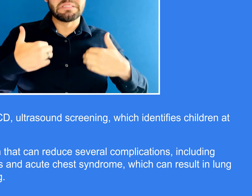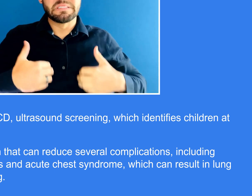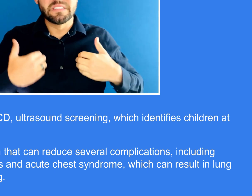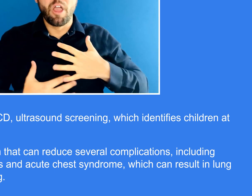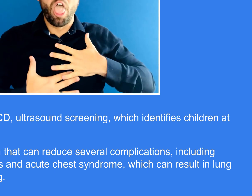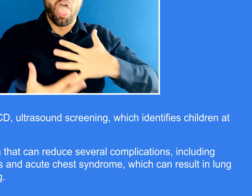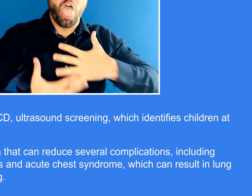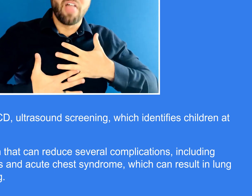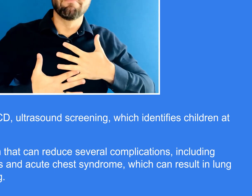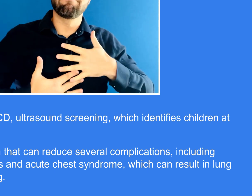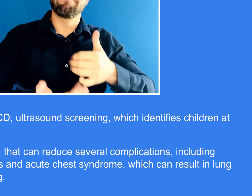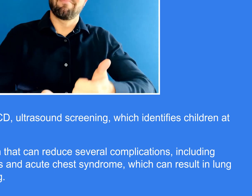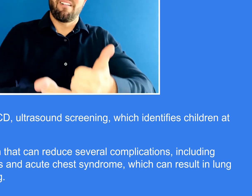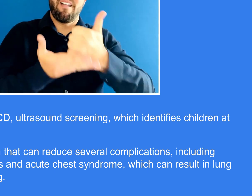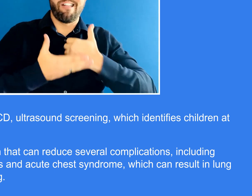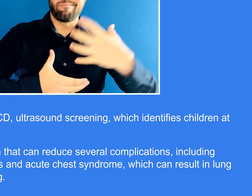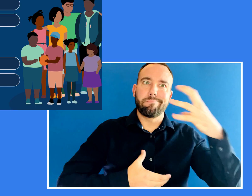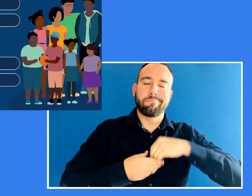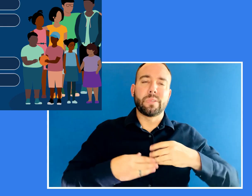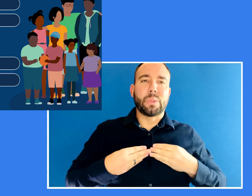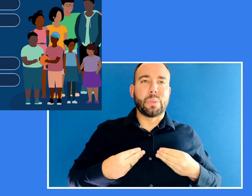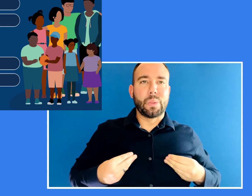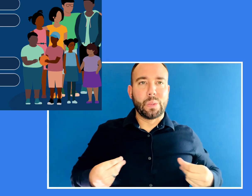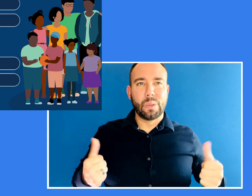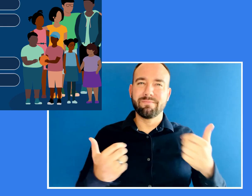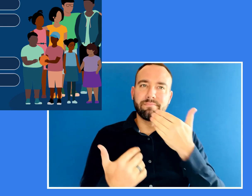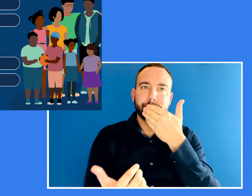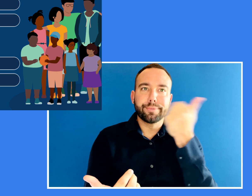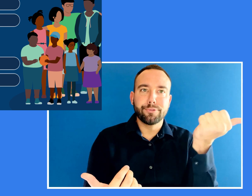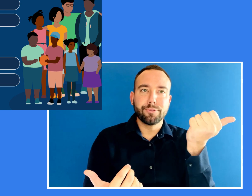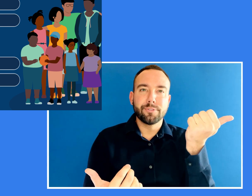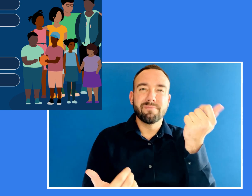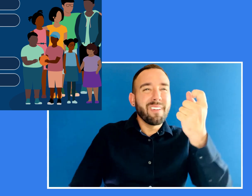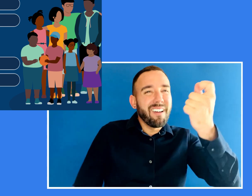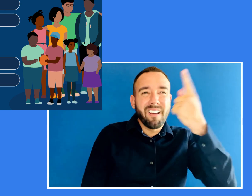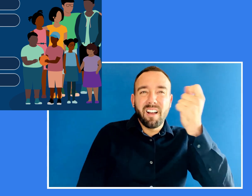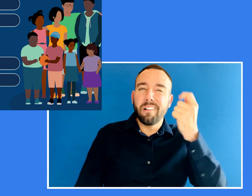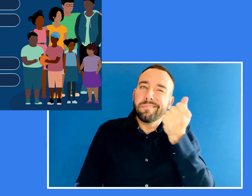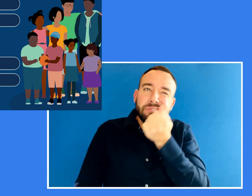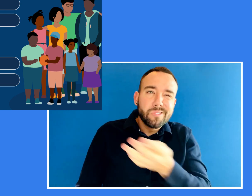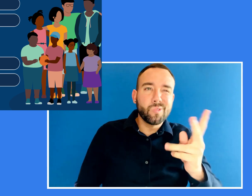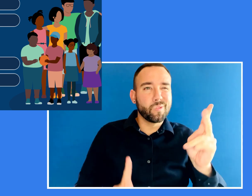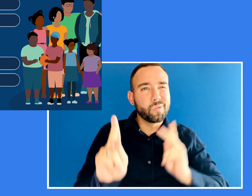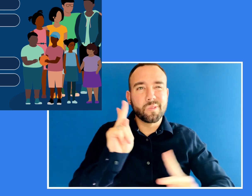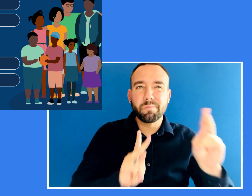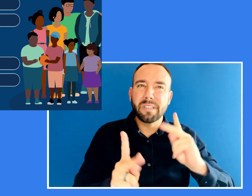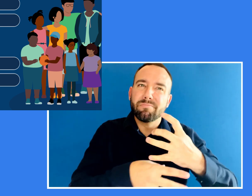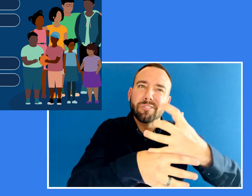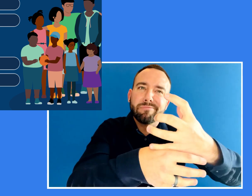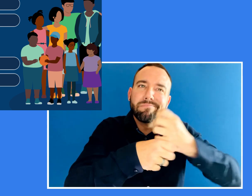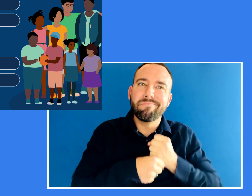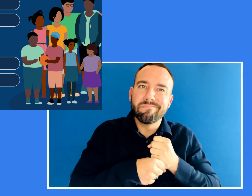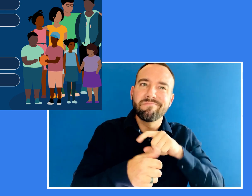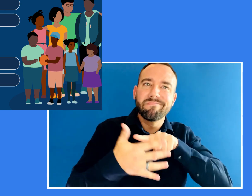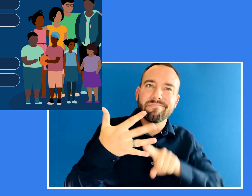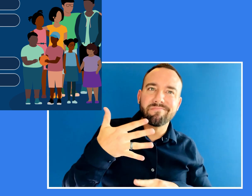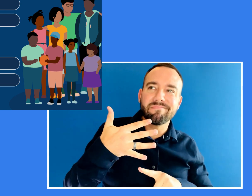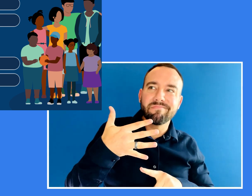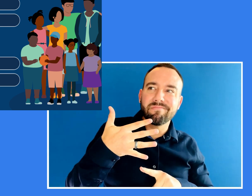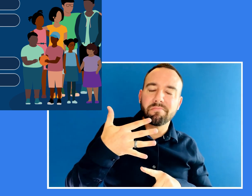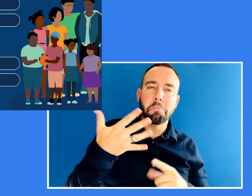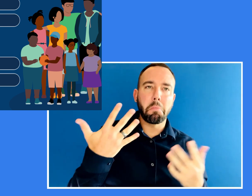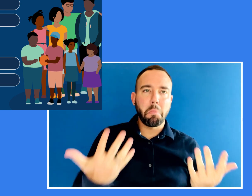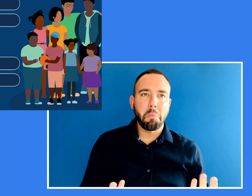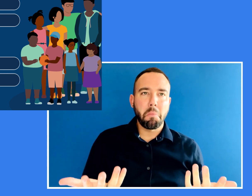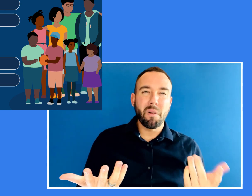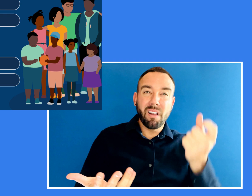result in lung injury and trouble breathing. But far too few patients are receiving these potentially life-saving prevention